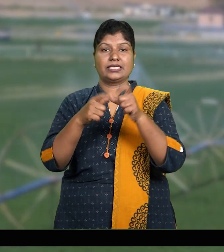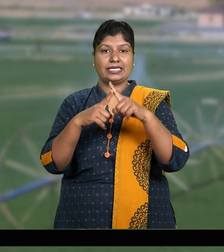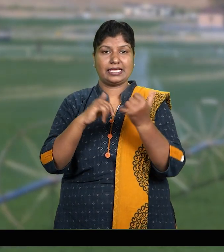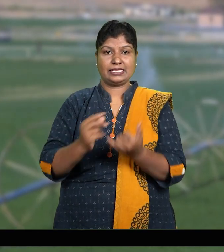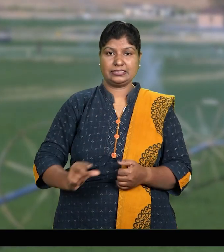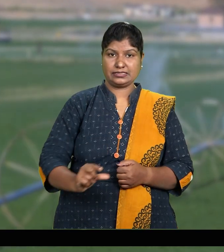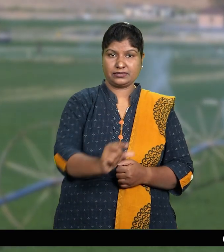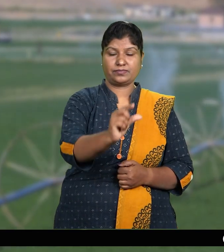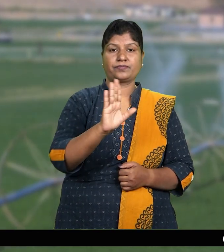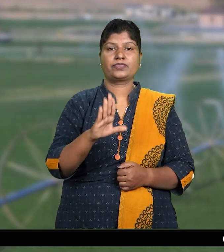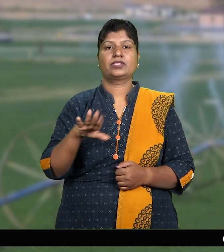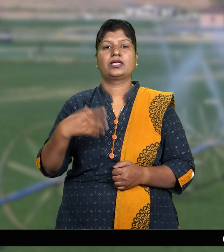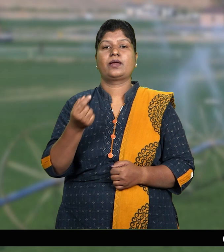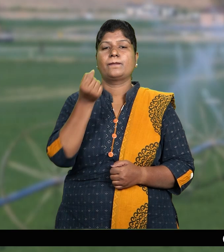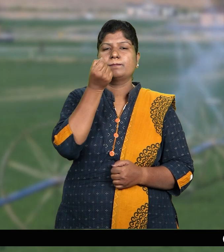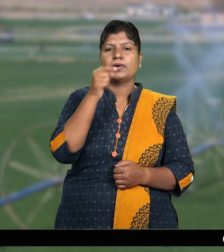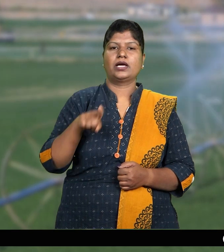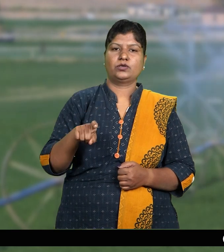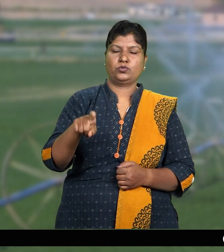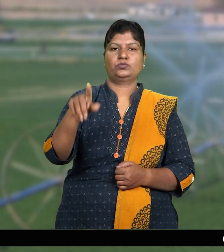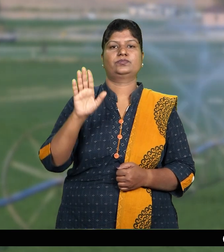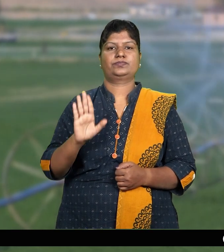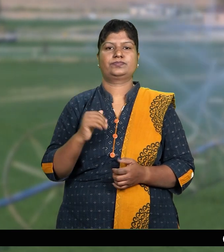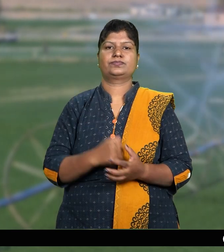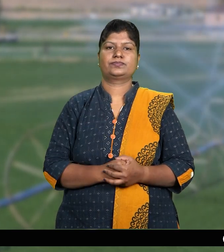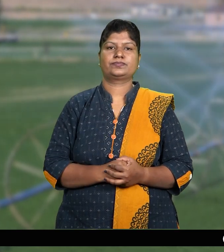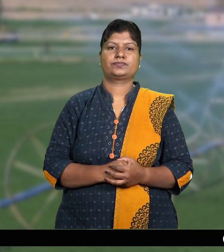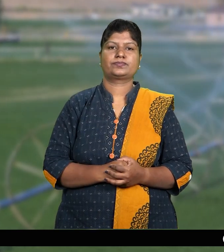rats, and microorganisms.